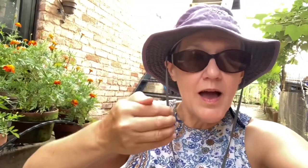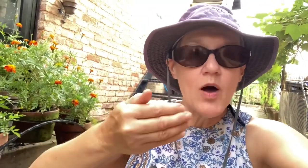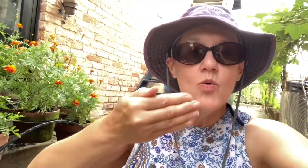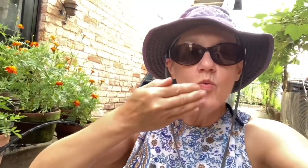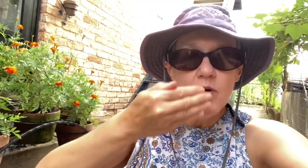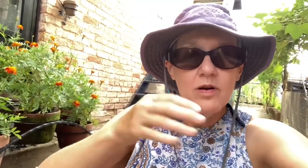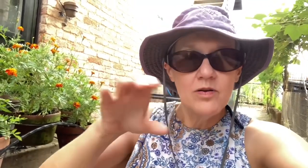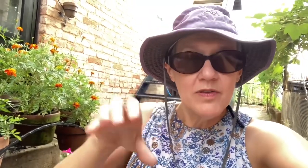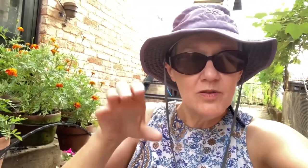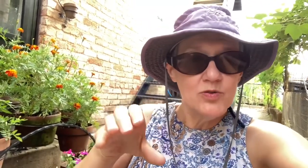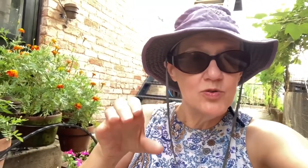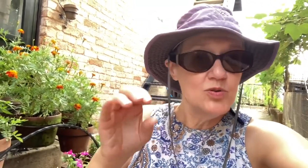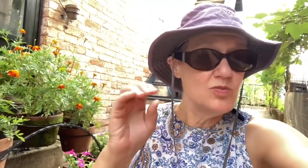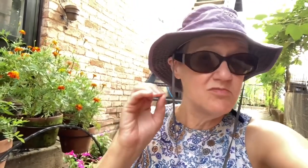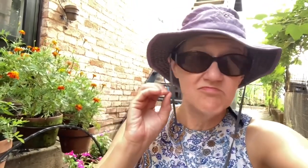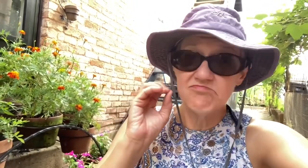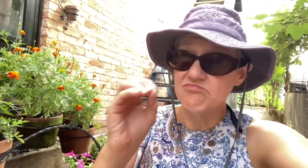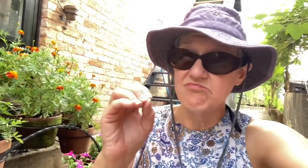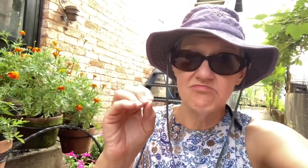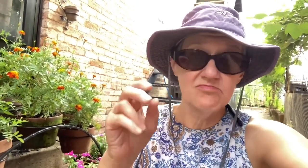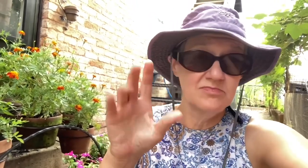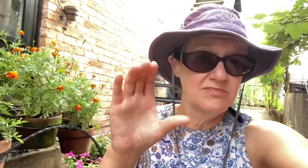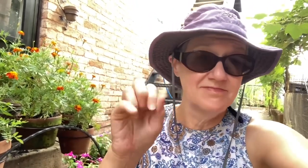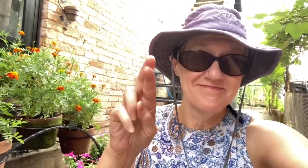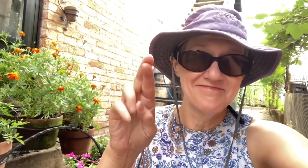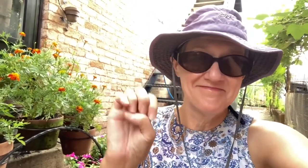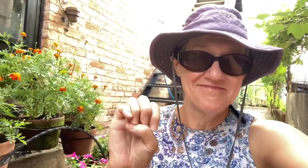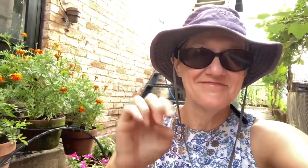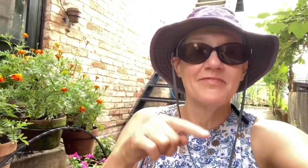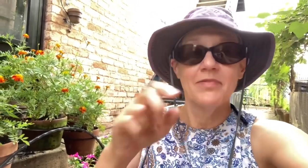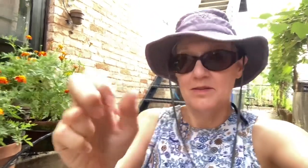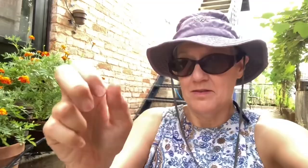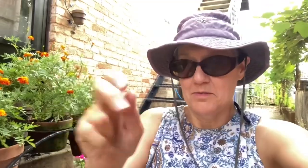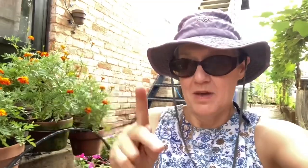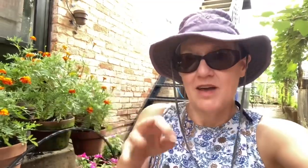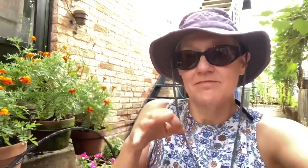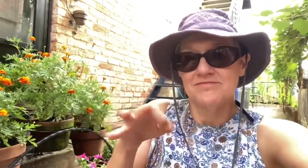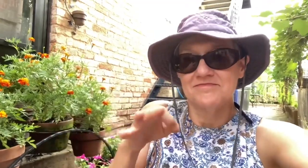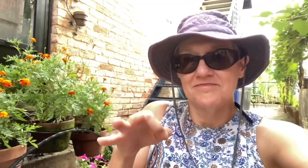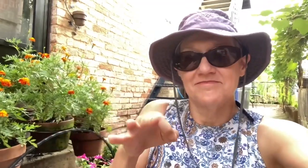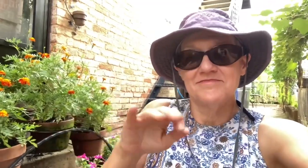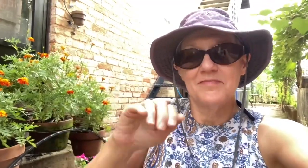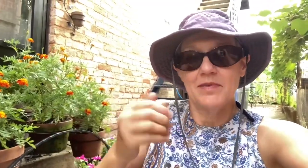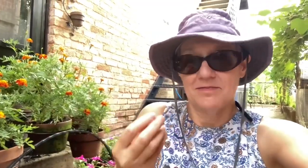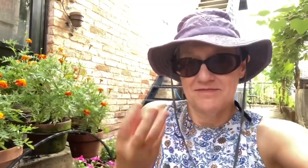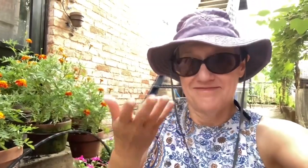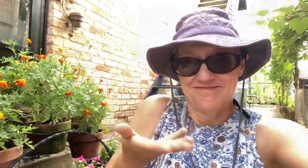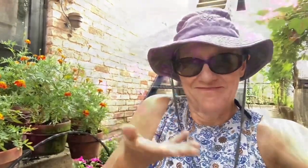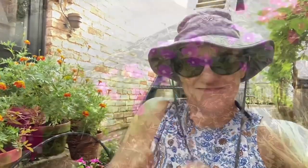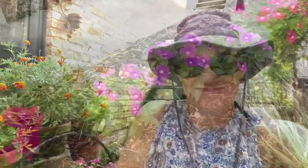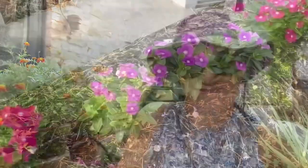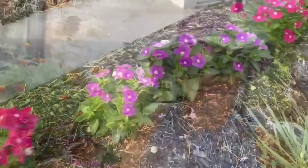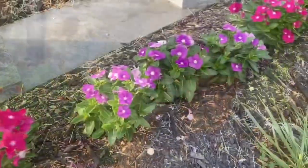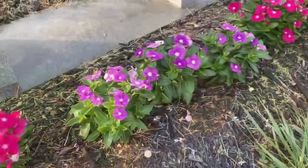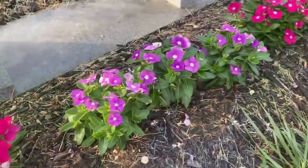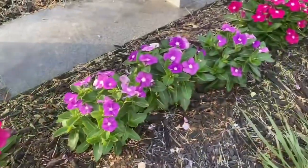looks like to grow these with very little care. Then we'll come back and see how they're growing here at home.